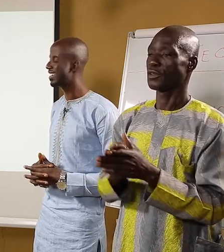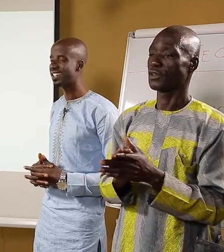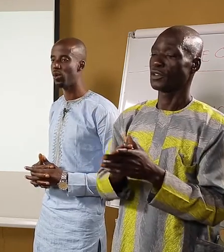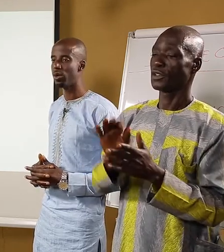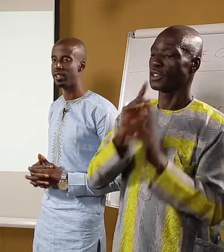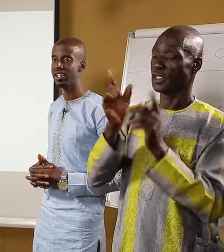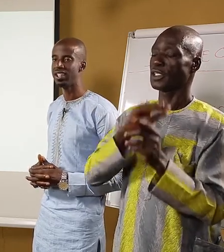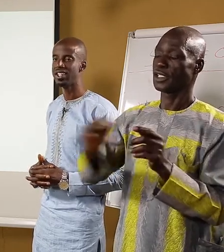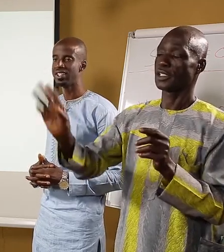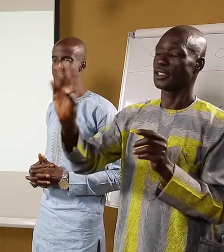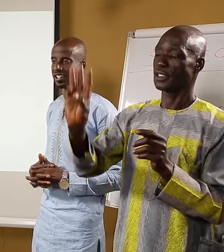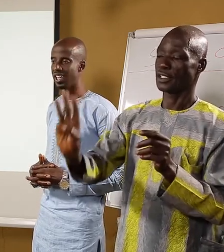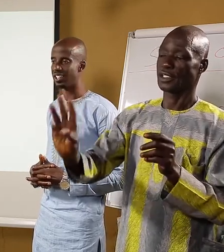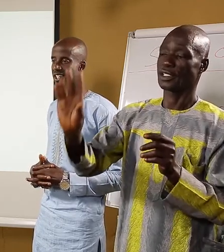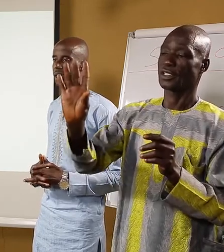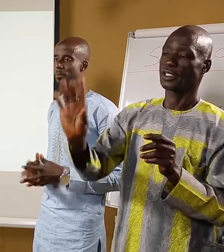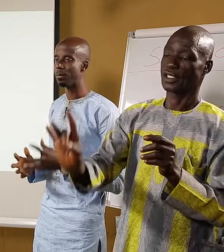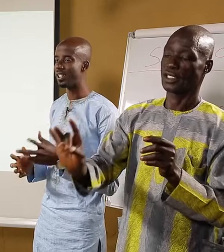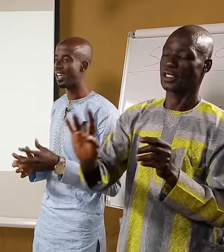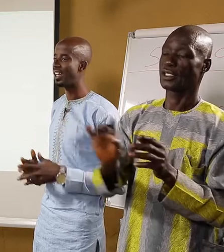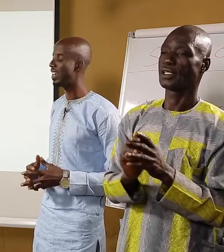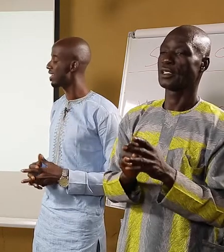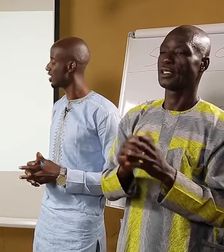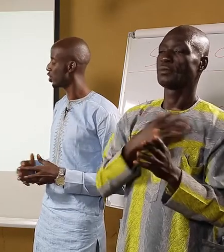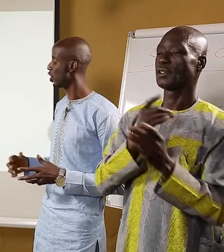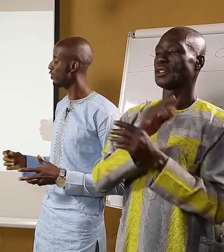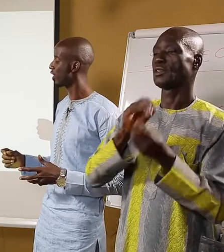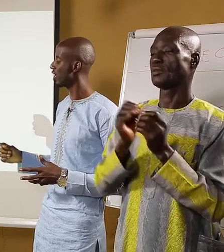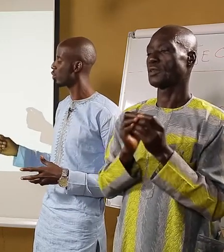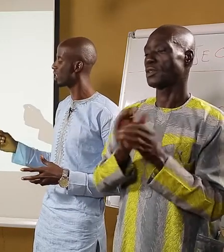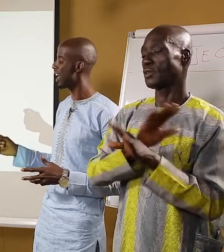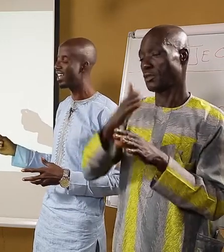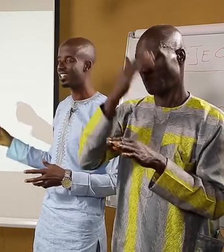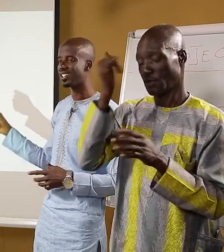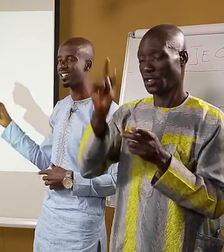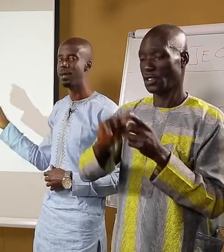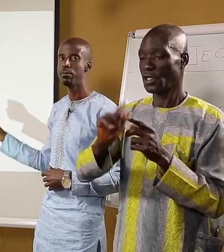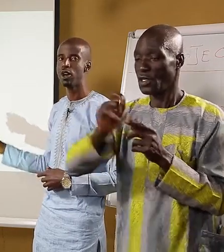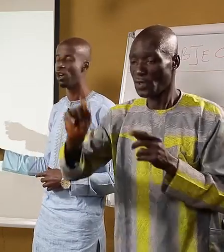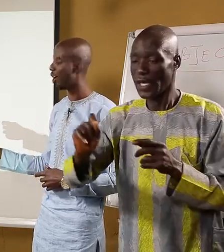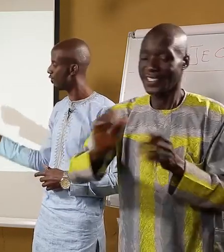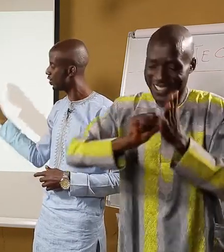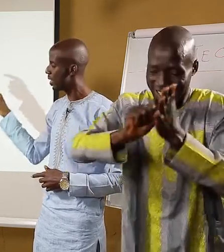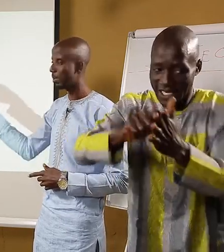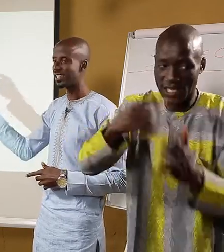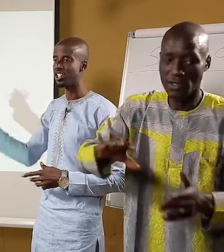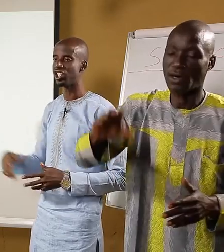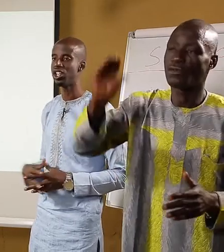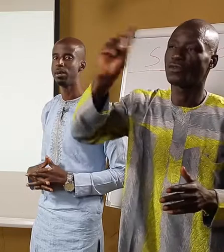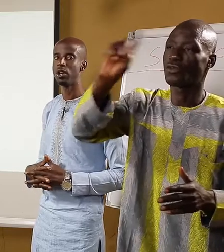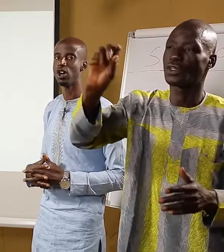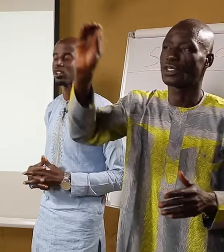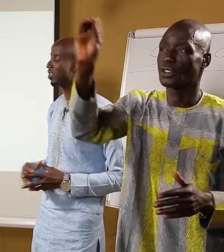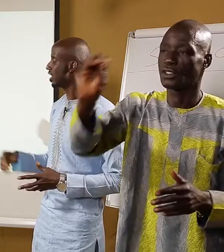the answer will be 68. But my dear learners, don't forget to write the symbol of